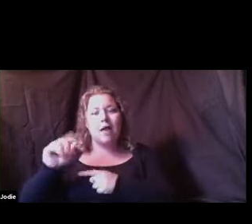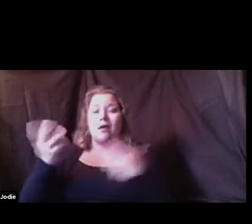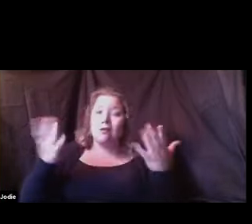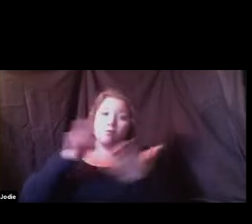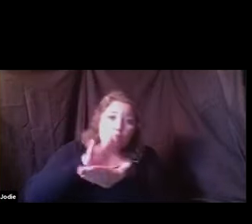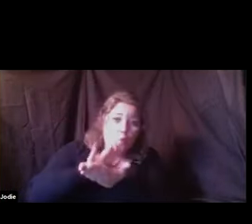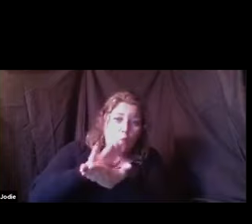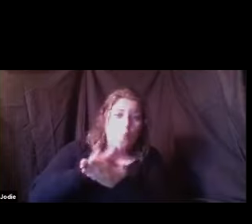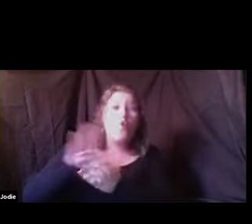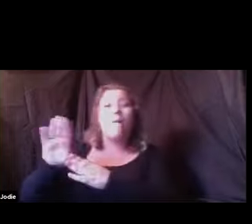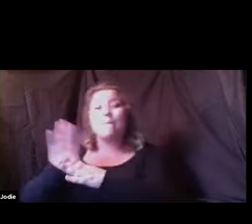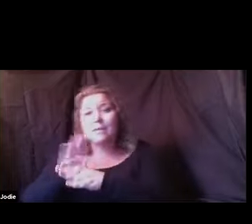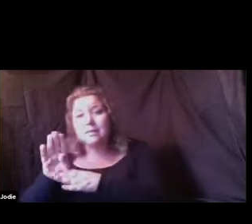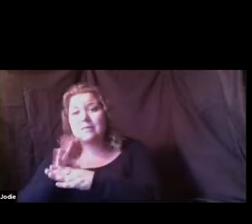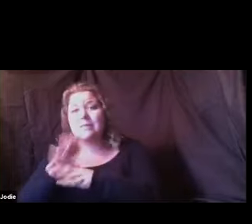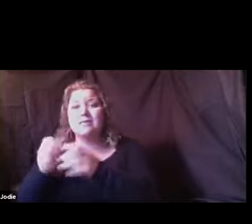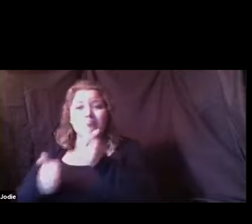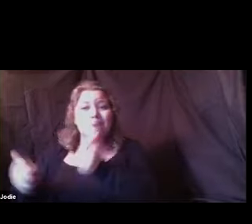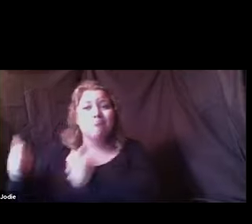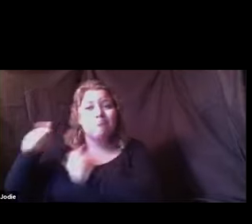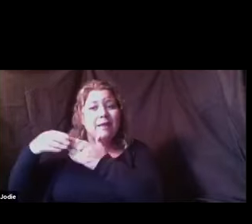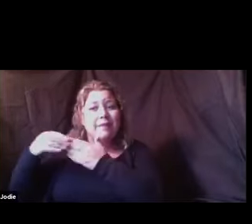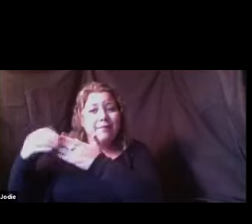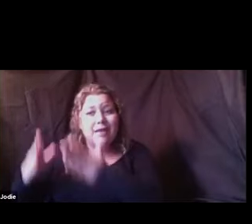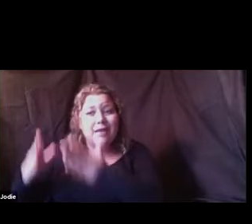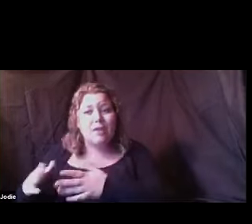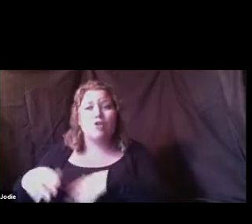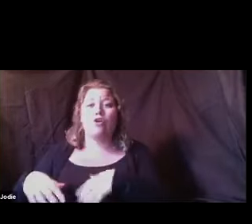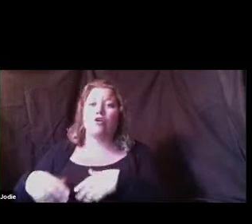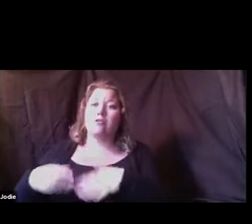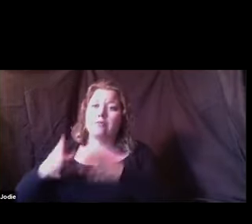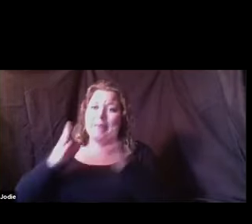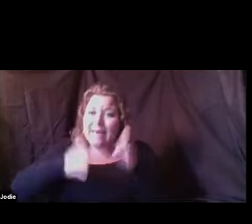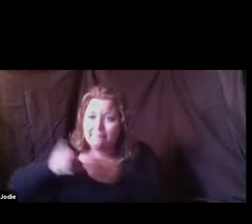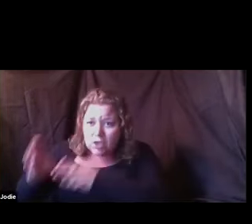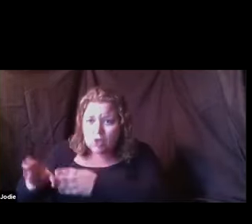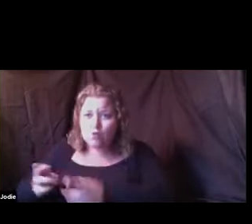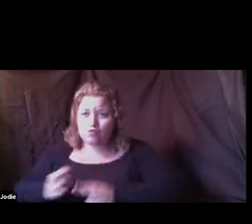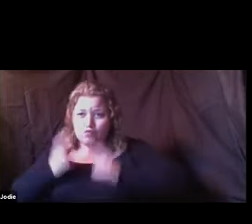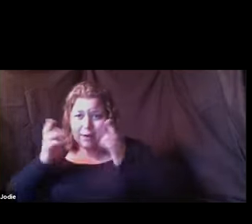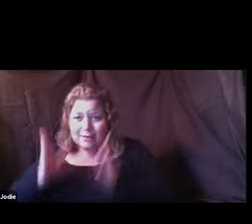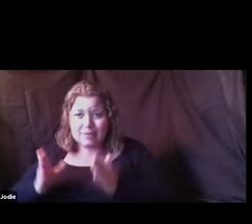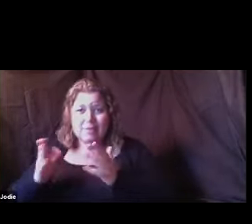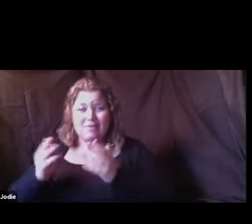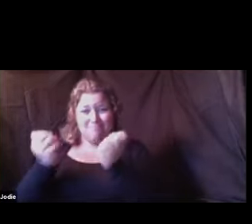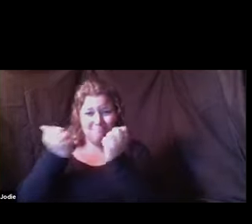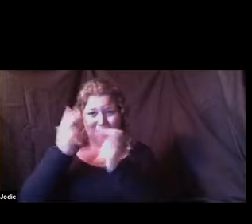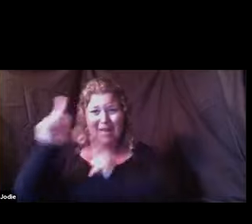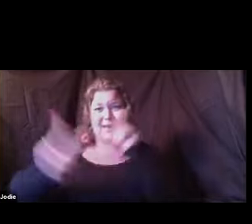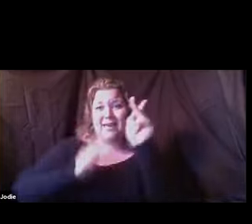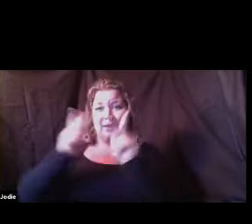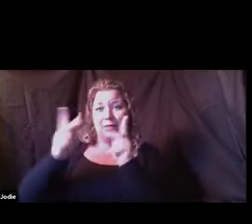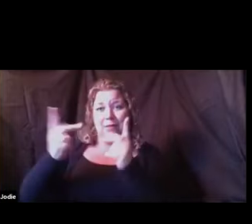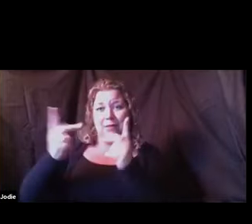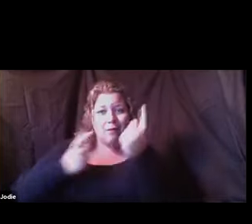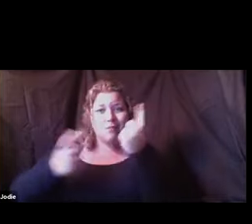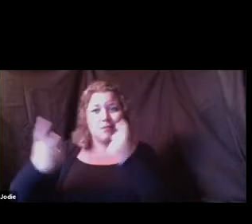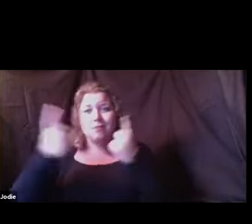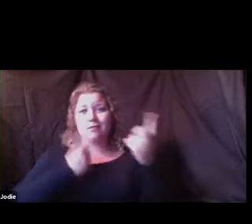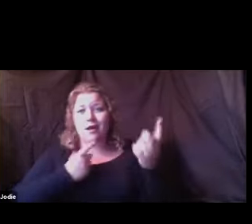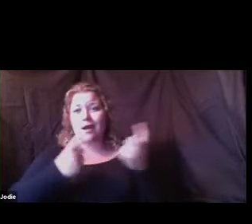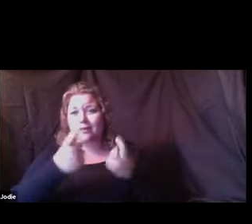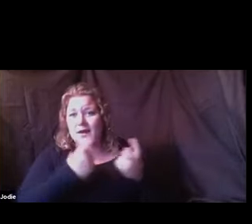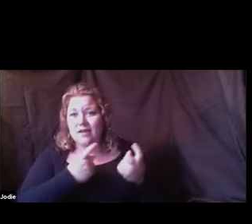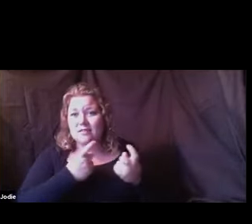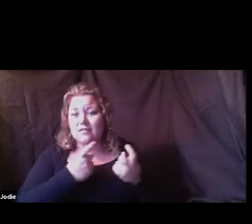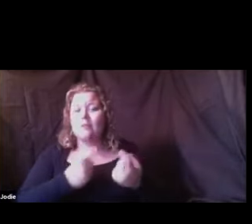schools to municipal leaders to residents. Lots of people who have asked questions that this